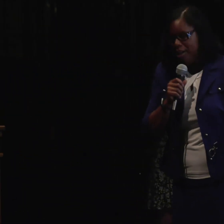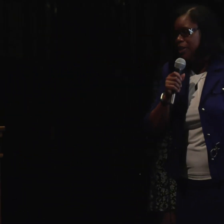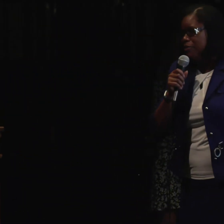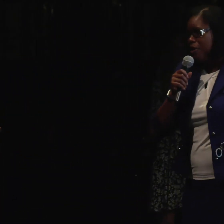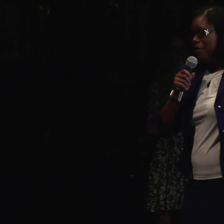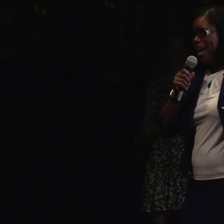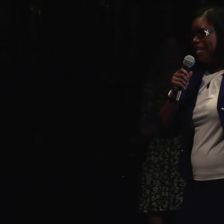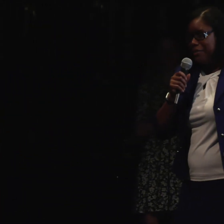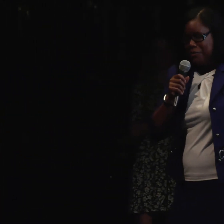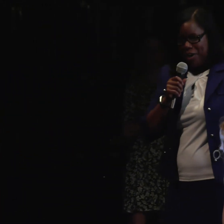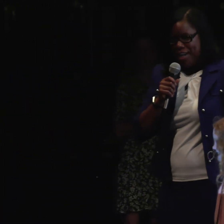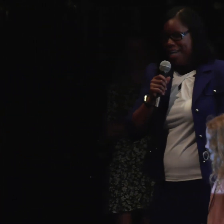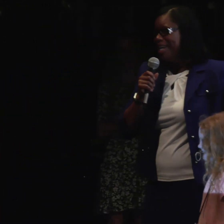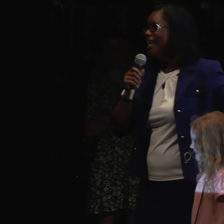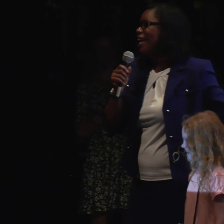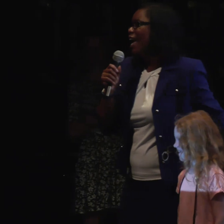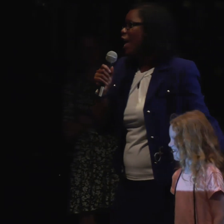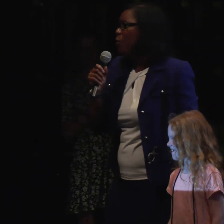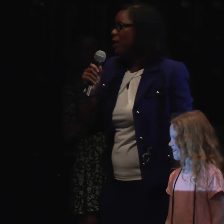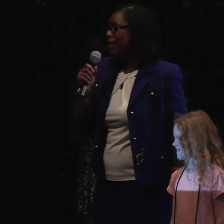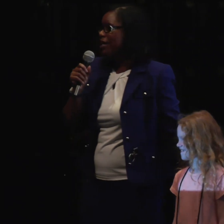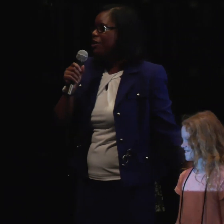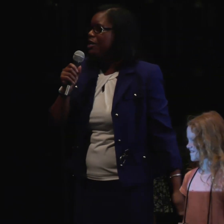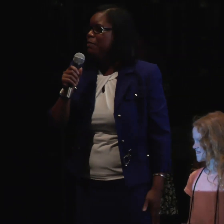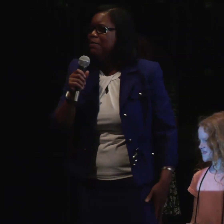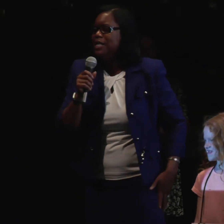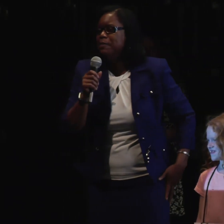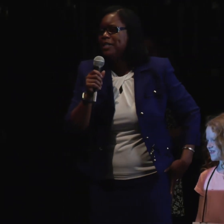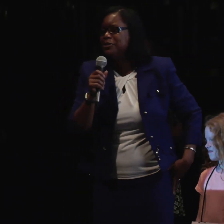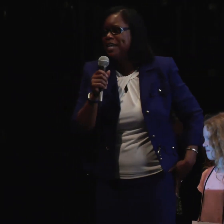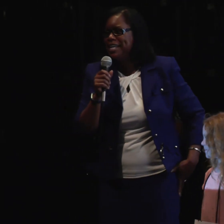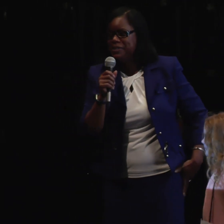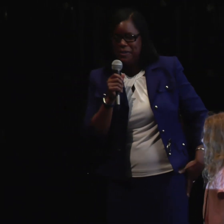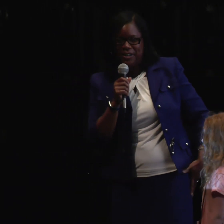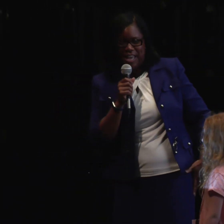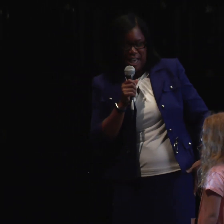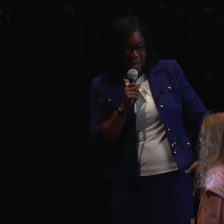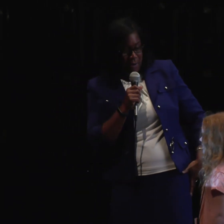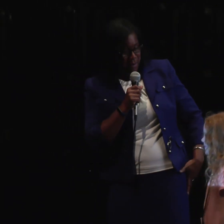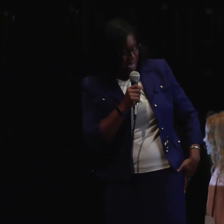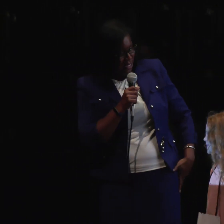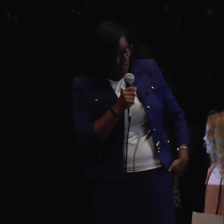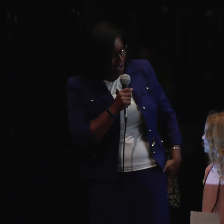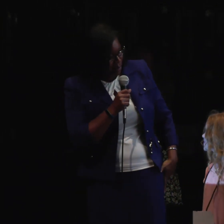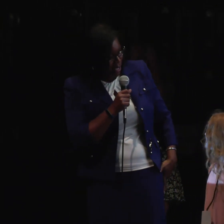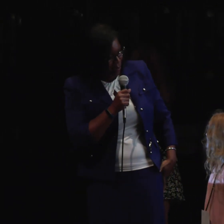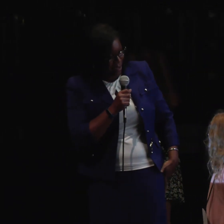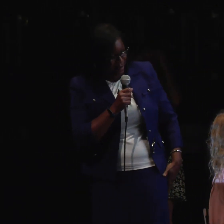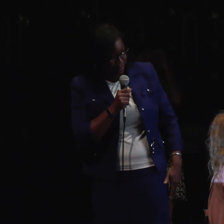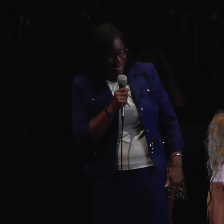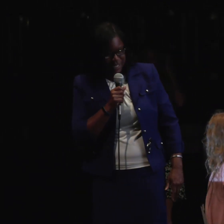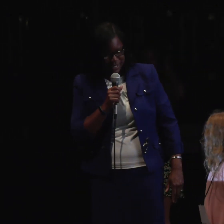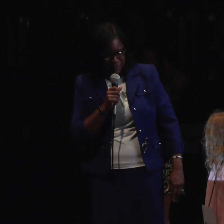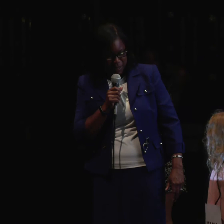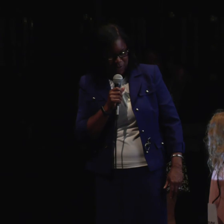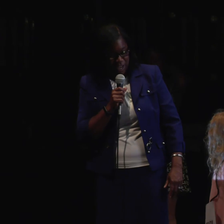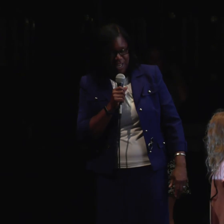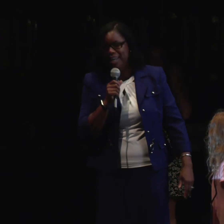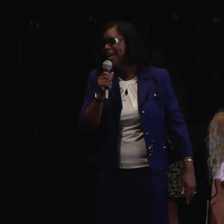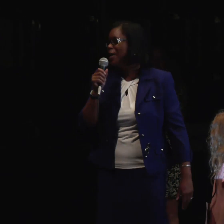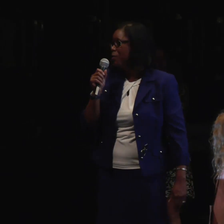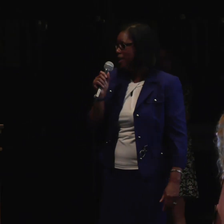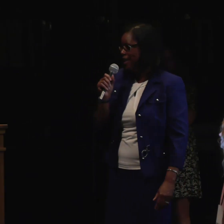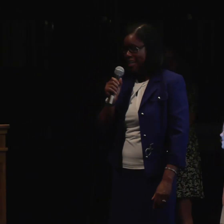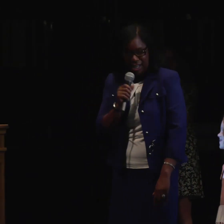Benji, also known as Ready and Willing, are going to be my special guests who are going to help me talk about what it means to be